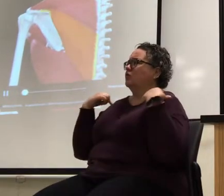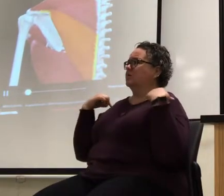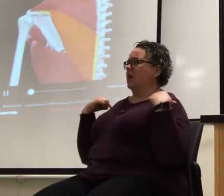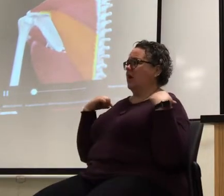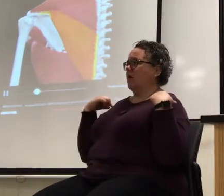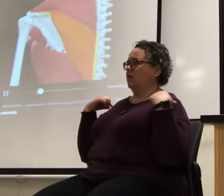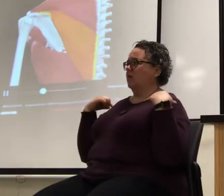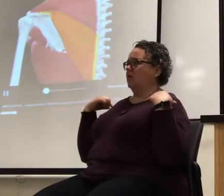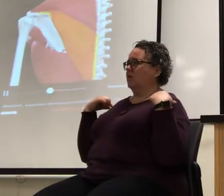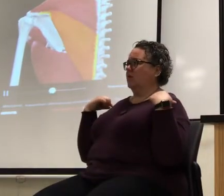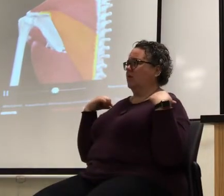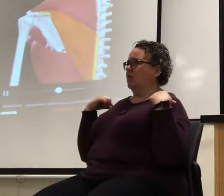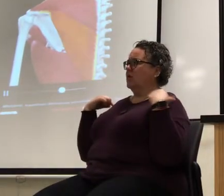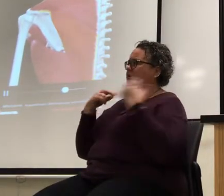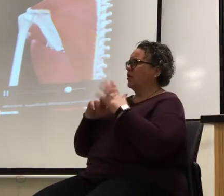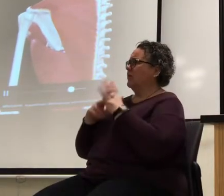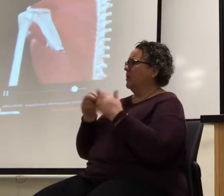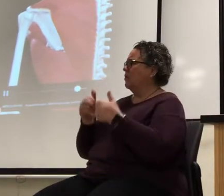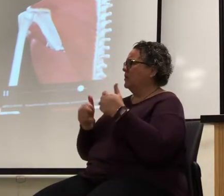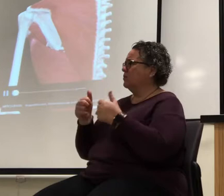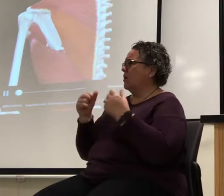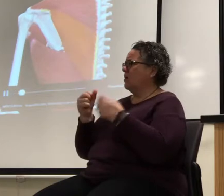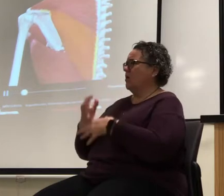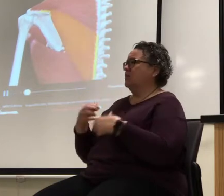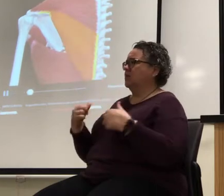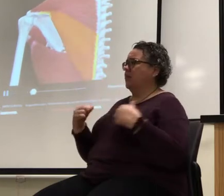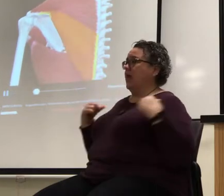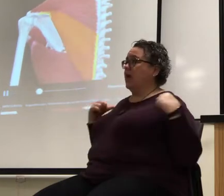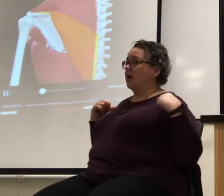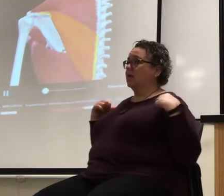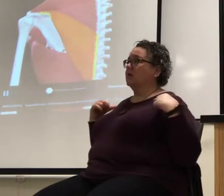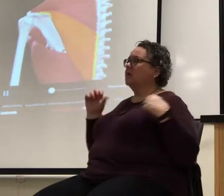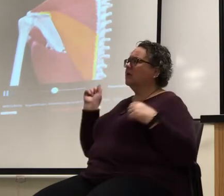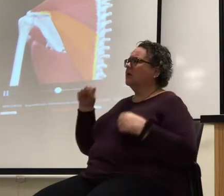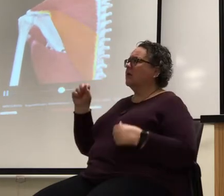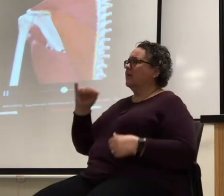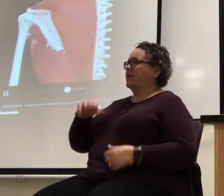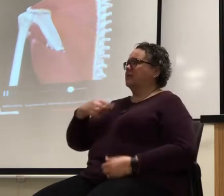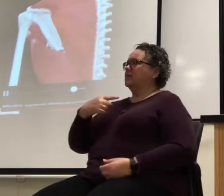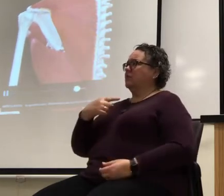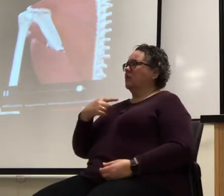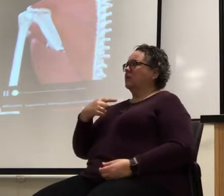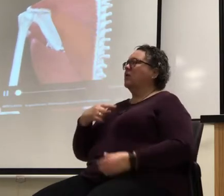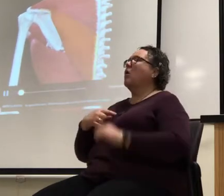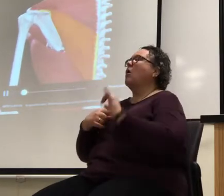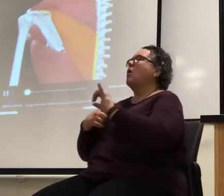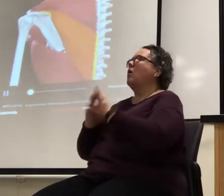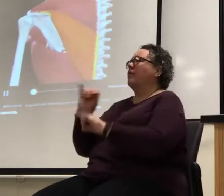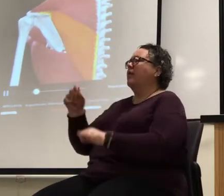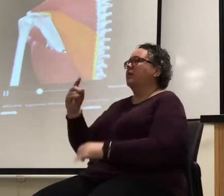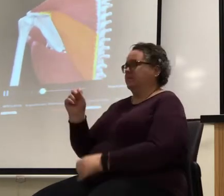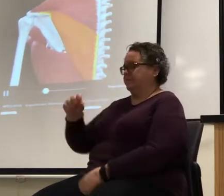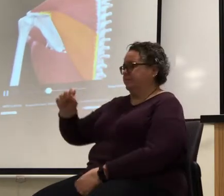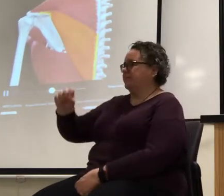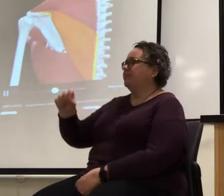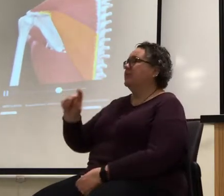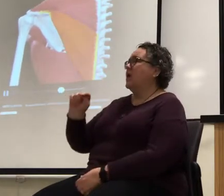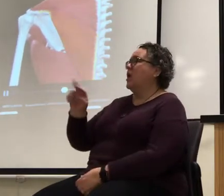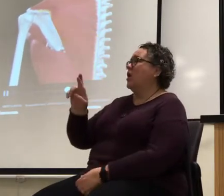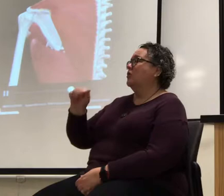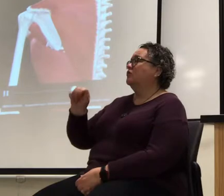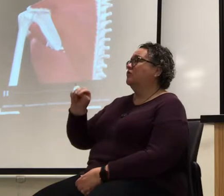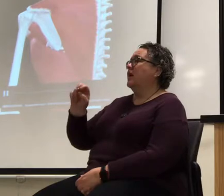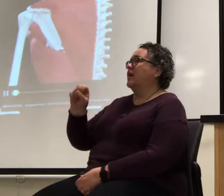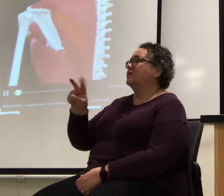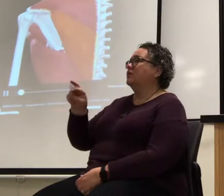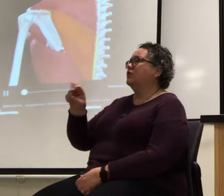So are you saying which makes you pull your shoulders back? Yeah, like That's this one. Yeah. Okay, it's that one. Yeah. Okay. Transverse part, like